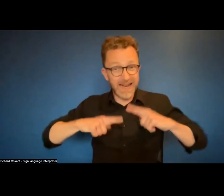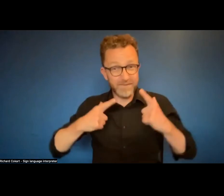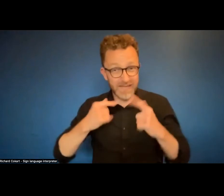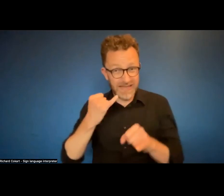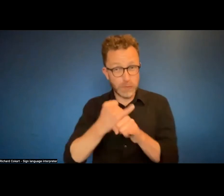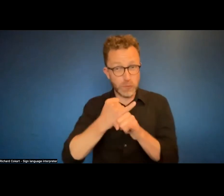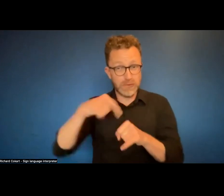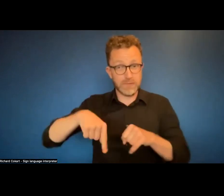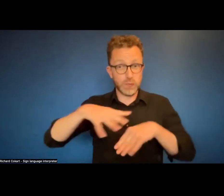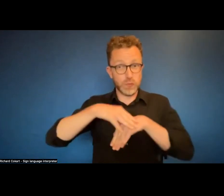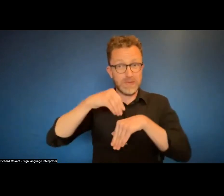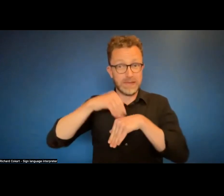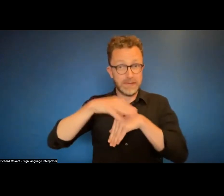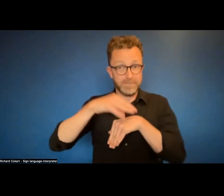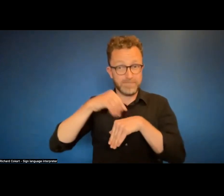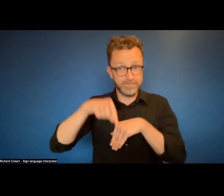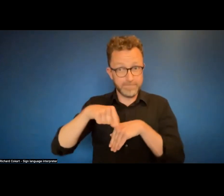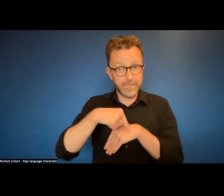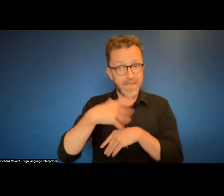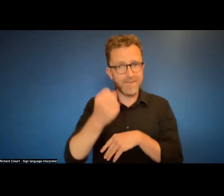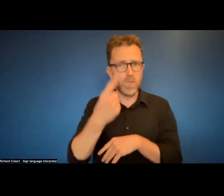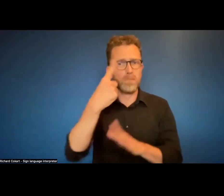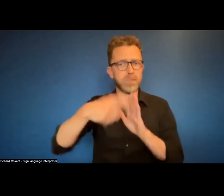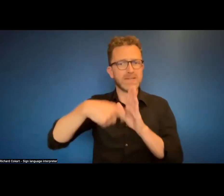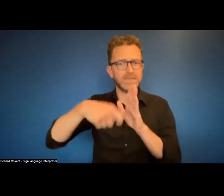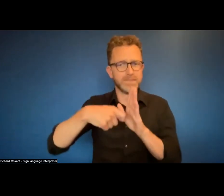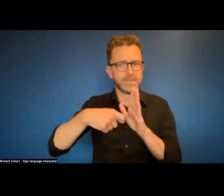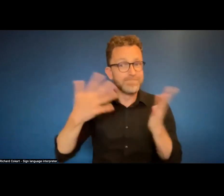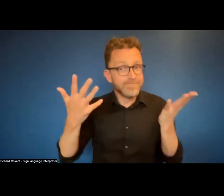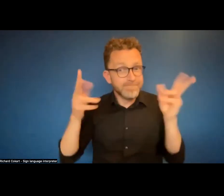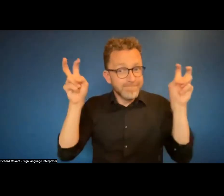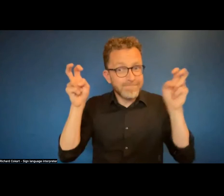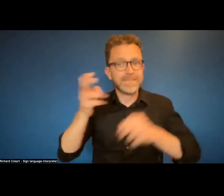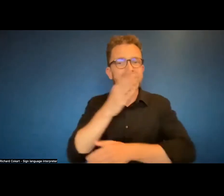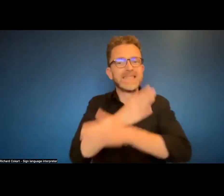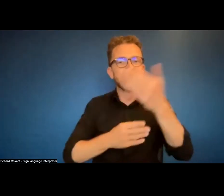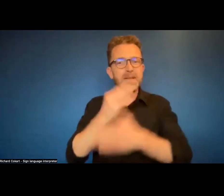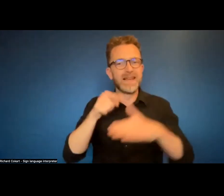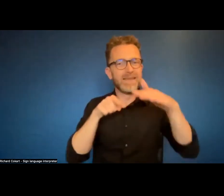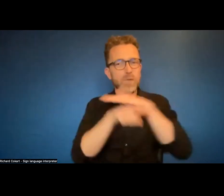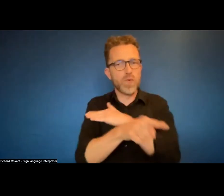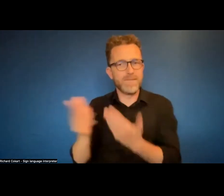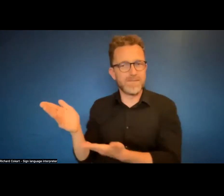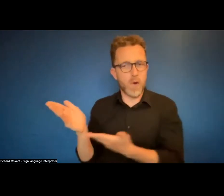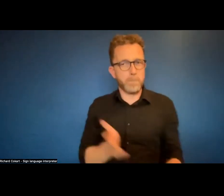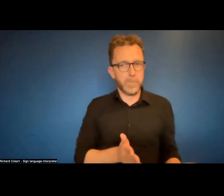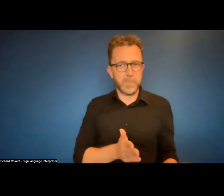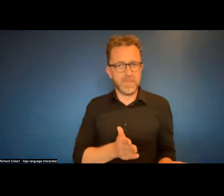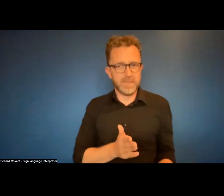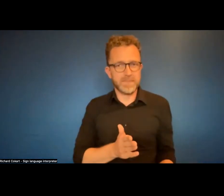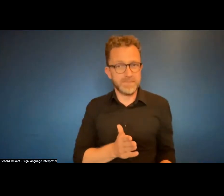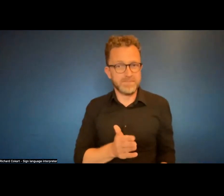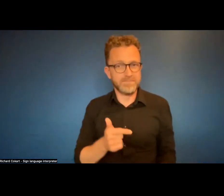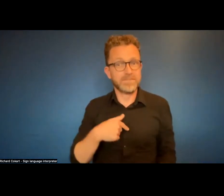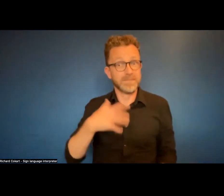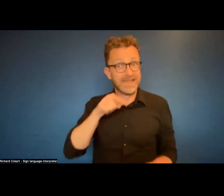from the 2015 to say 2020. Now we have the new situation